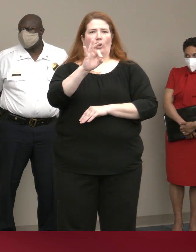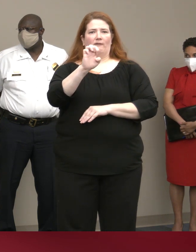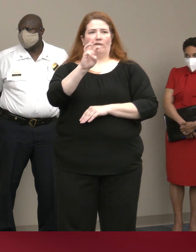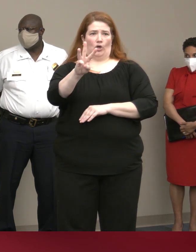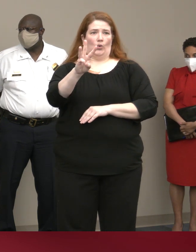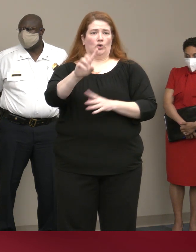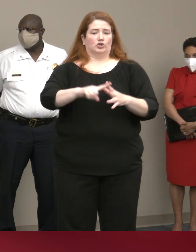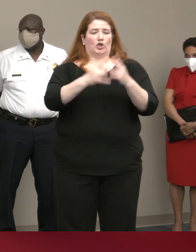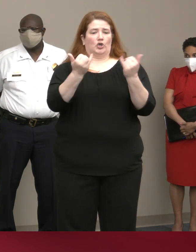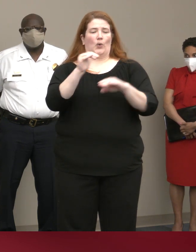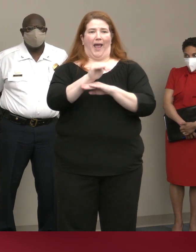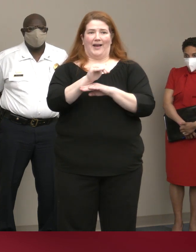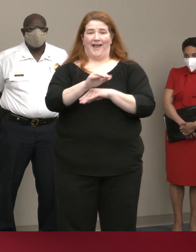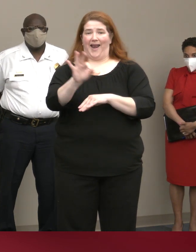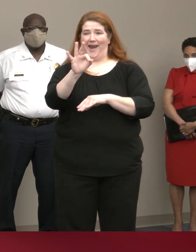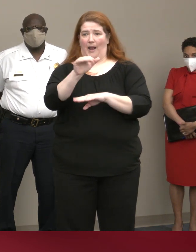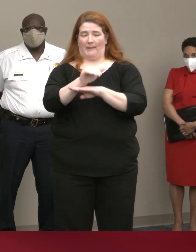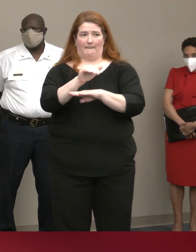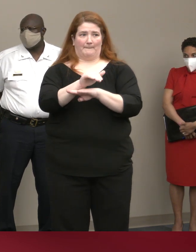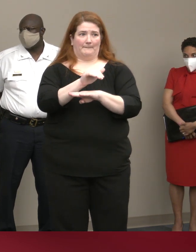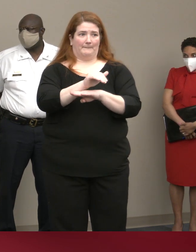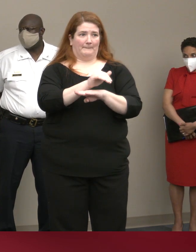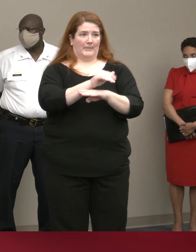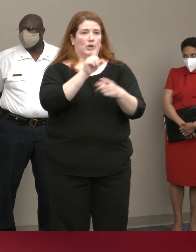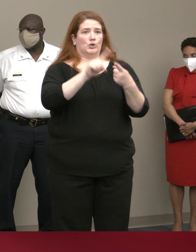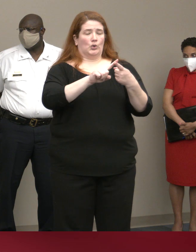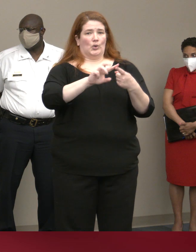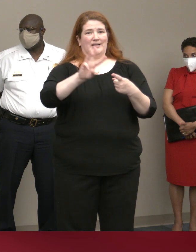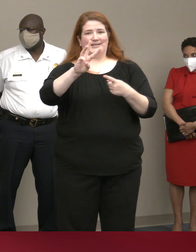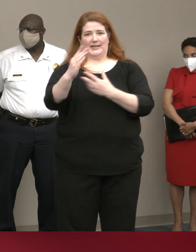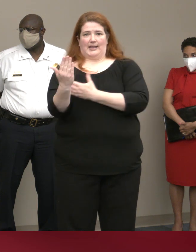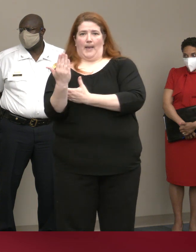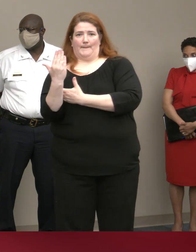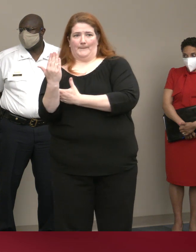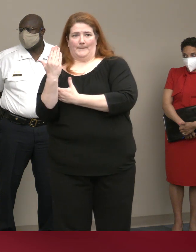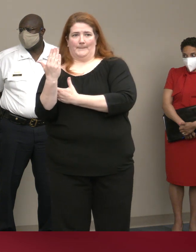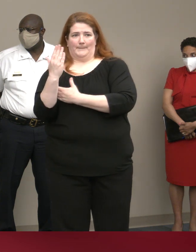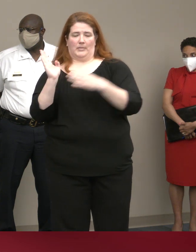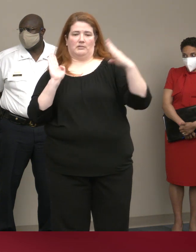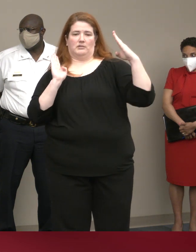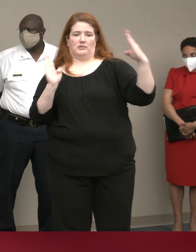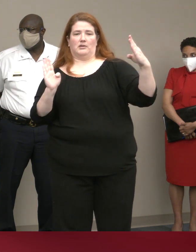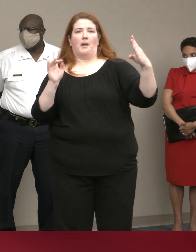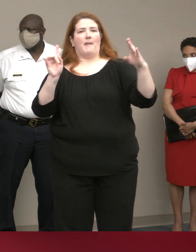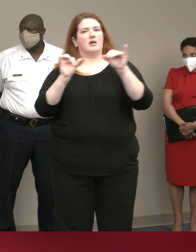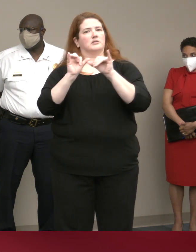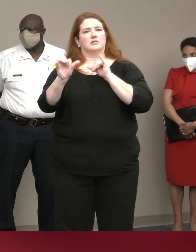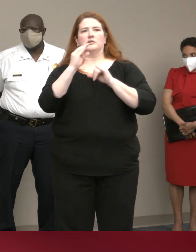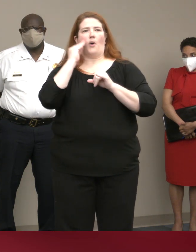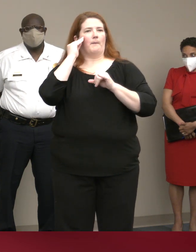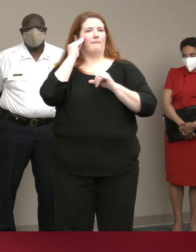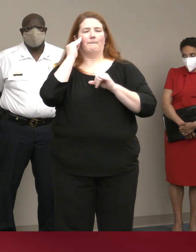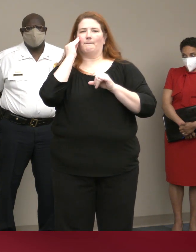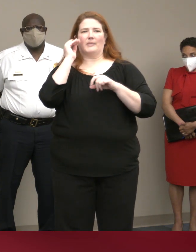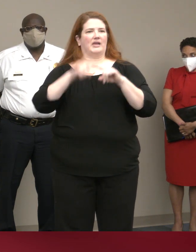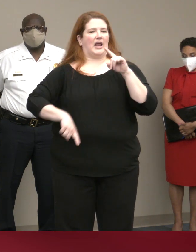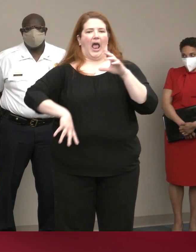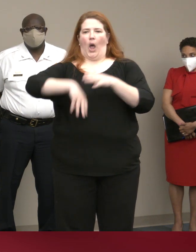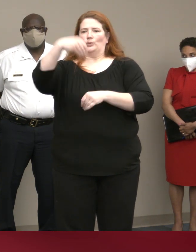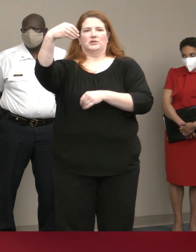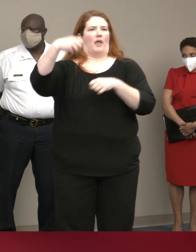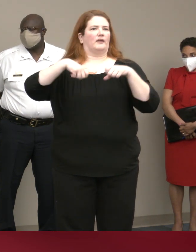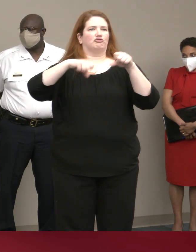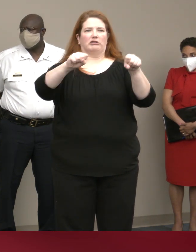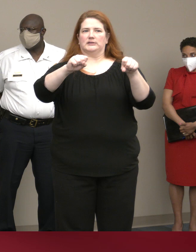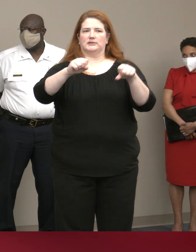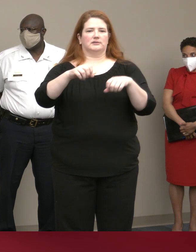tonight. 9 p.m. to 6 a.m. in the morning. Everybody needs to be off the streets. You need